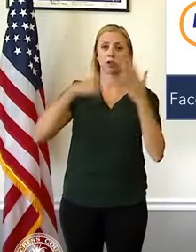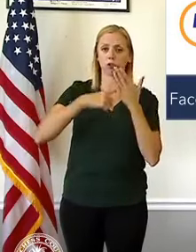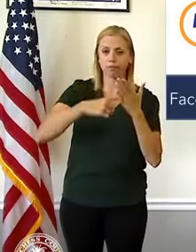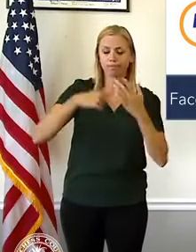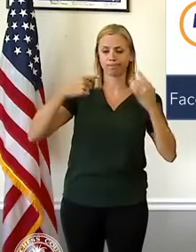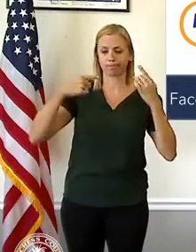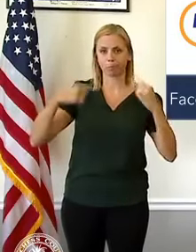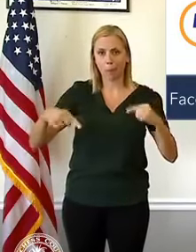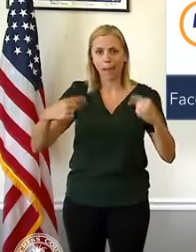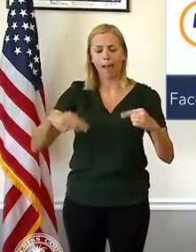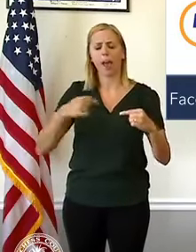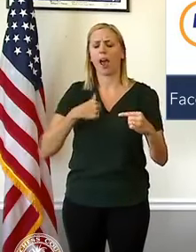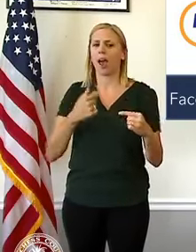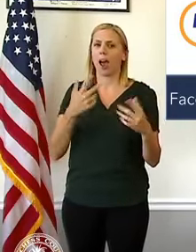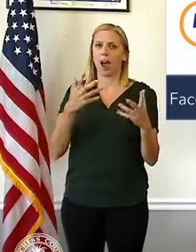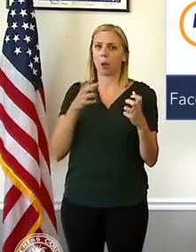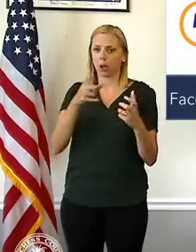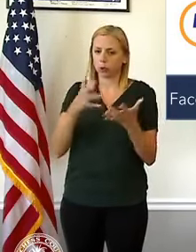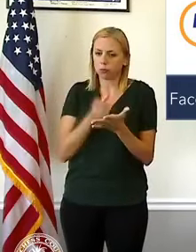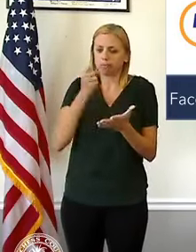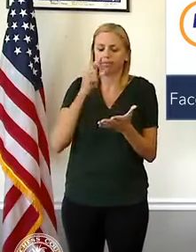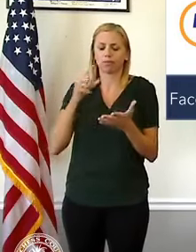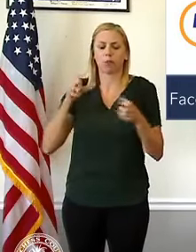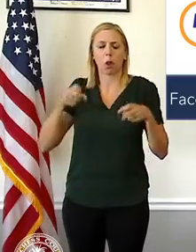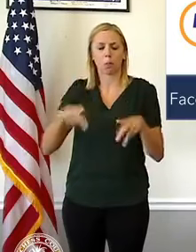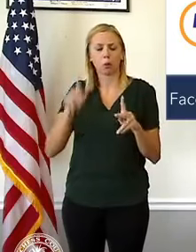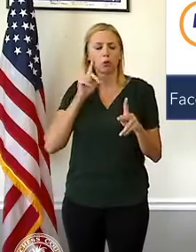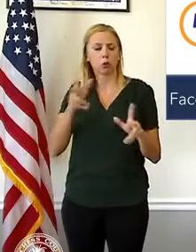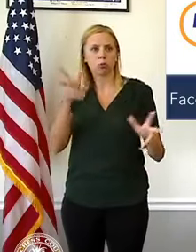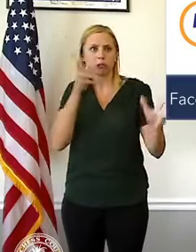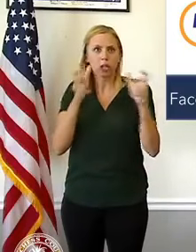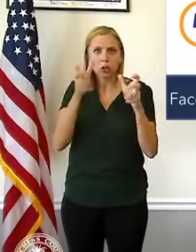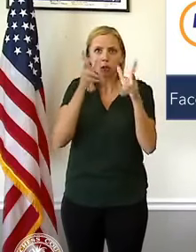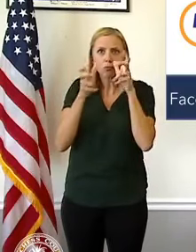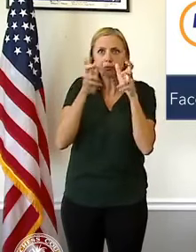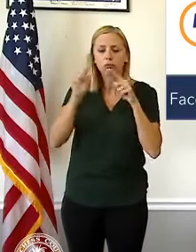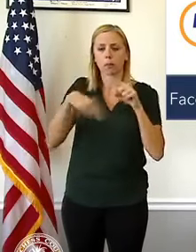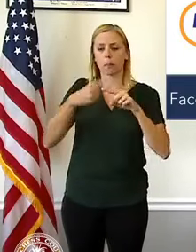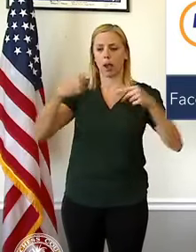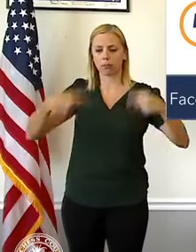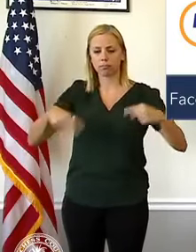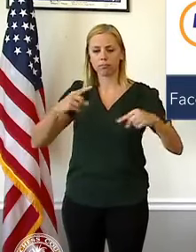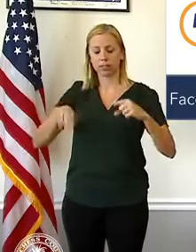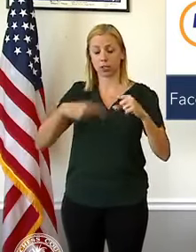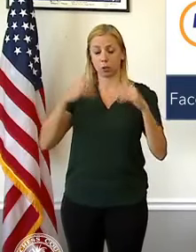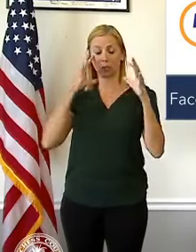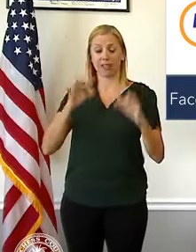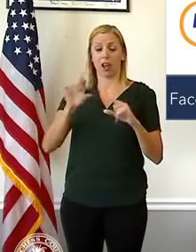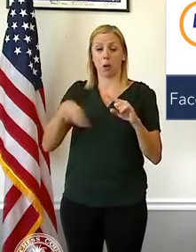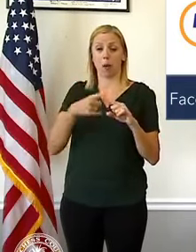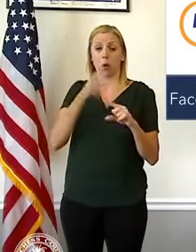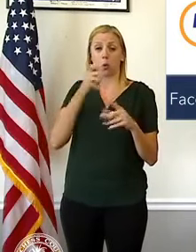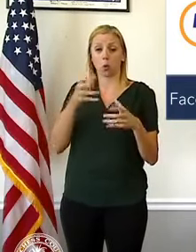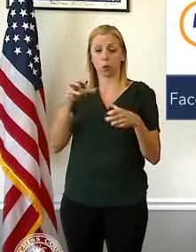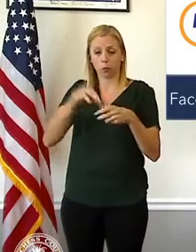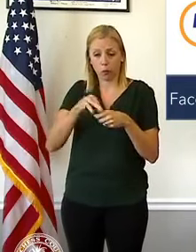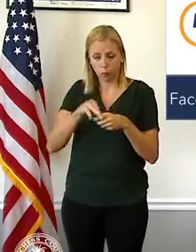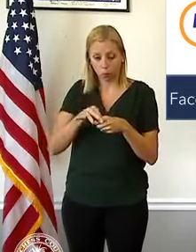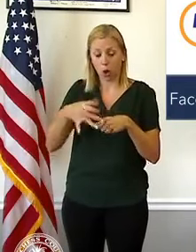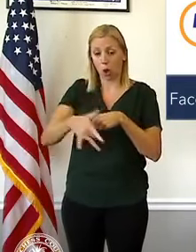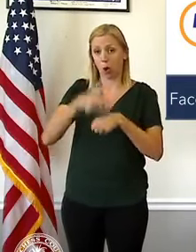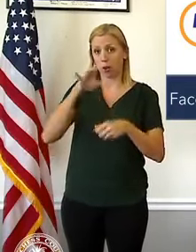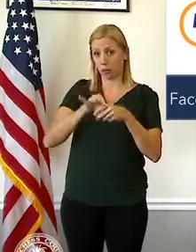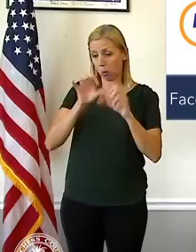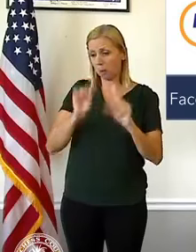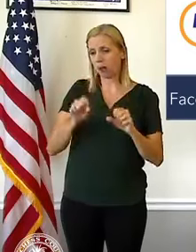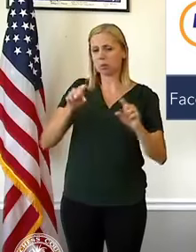as a means of being sure you've had the opportunity to listen to the candidates and can make a conclusion. Early voting begins at several locations around the